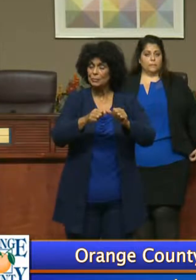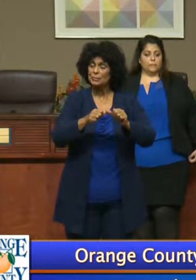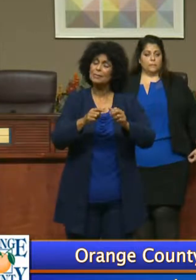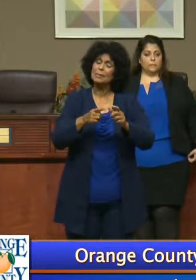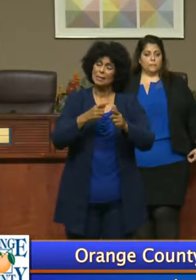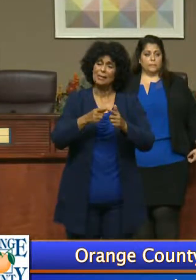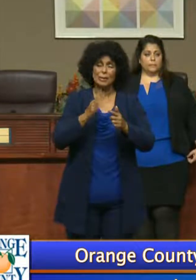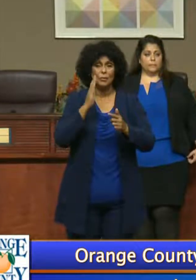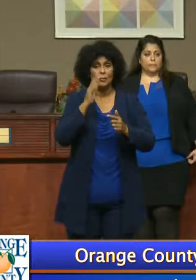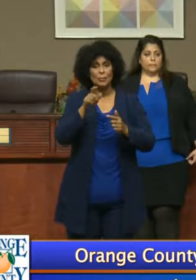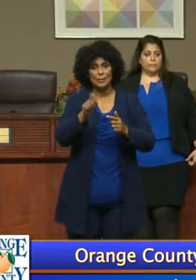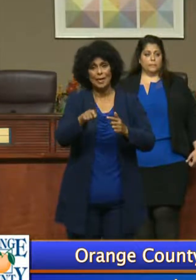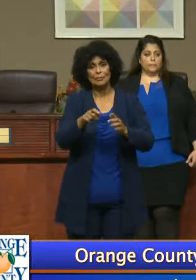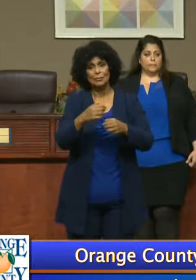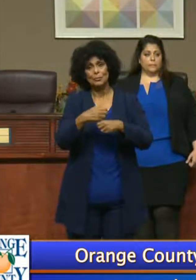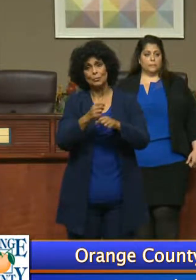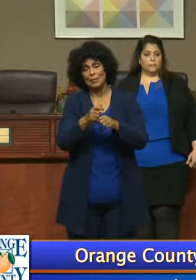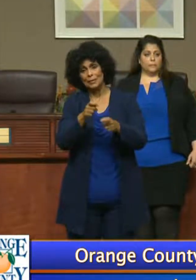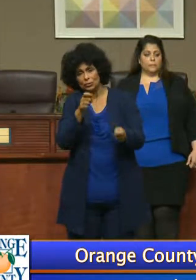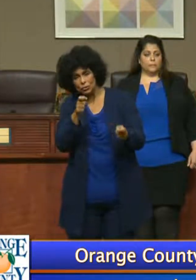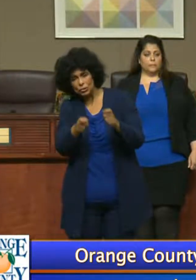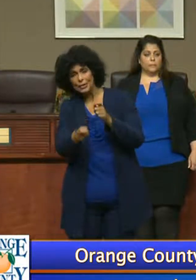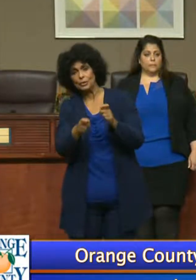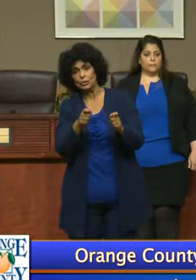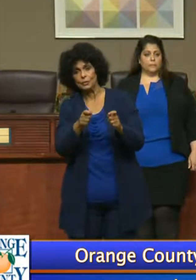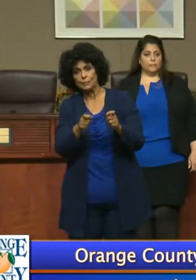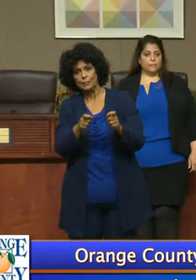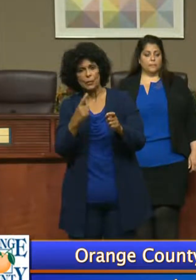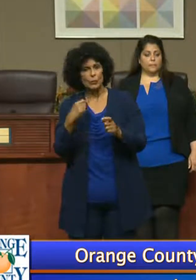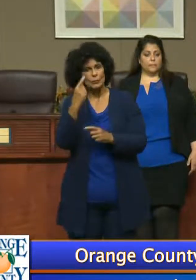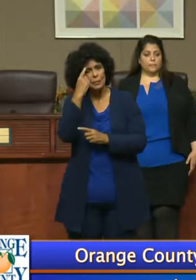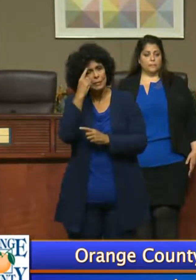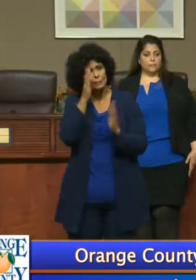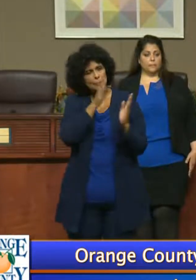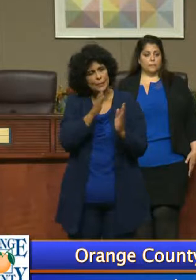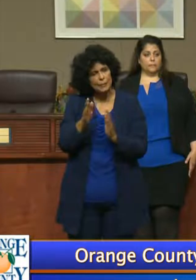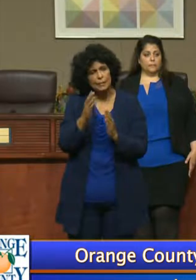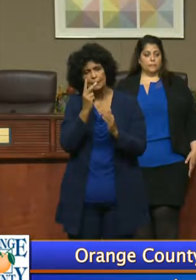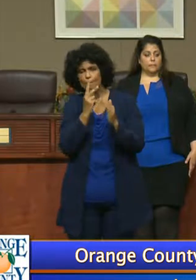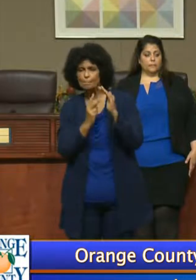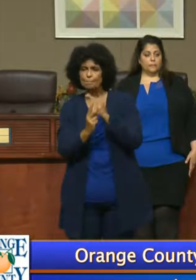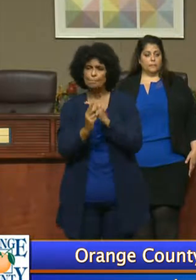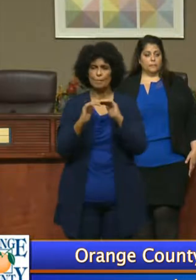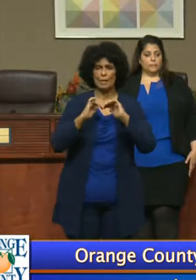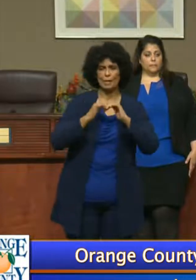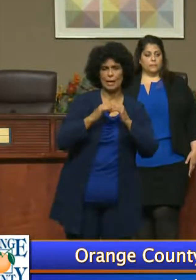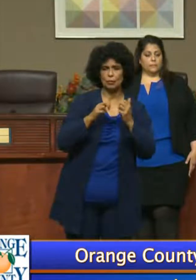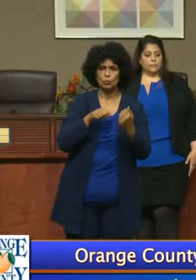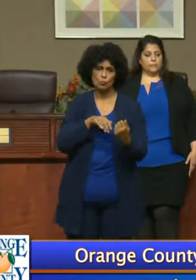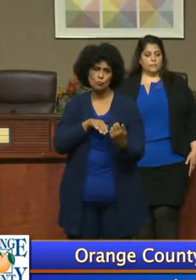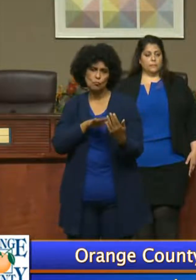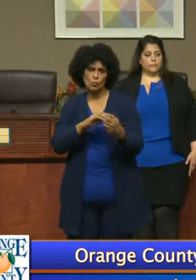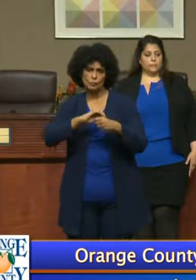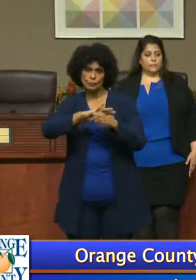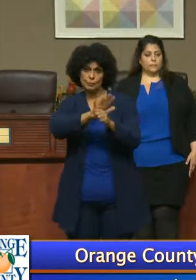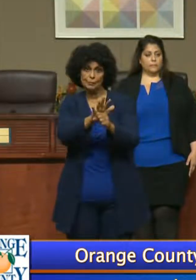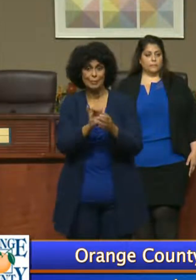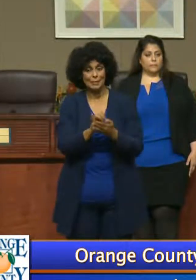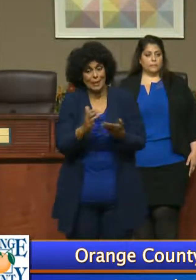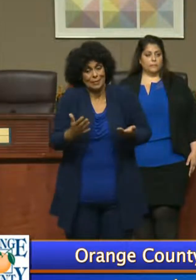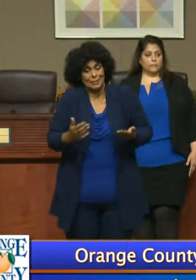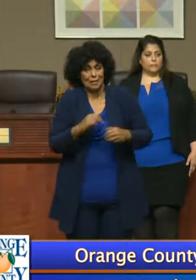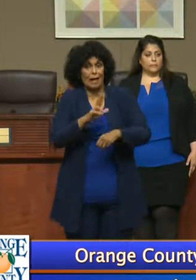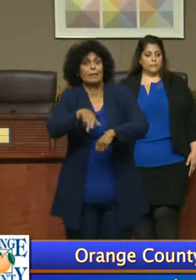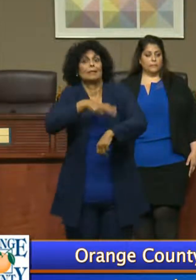also in the way that we strategize and how we approach the pandemic itself. But that's more of a national discussion than